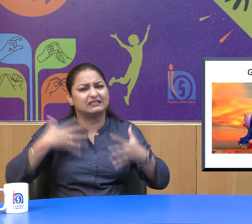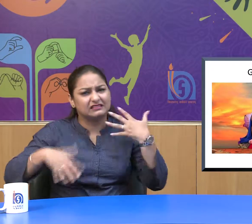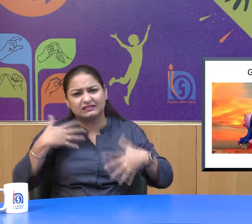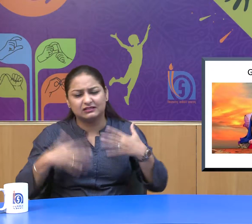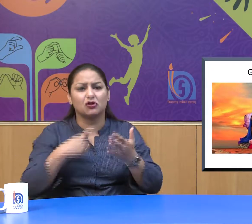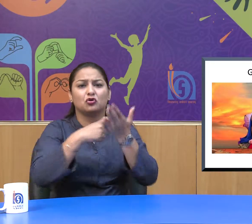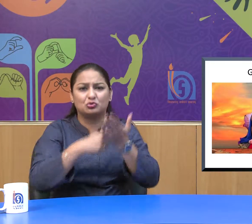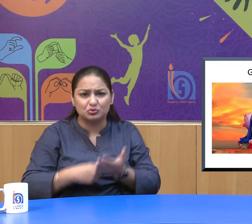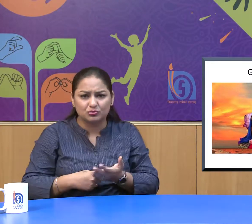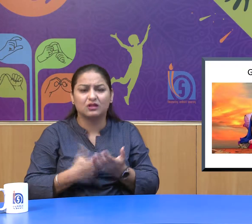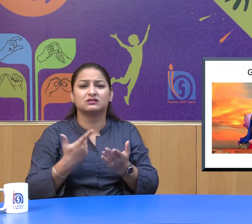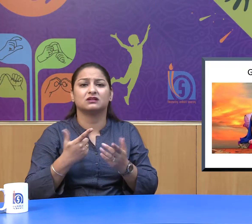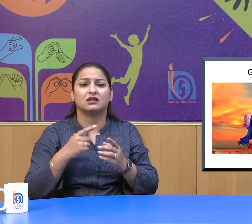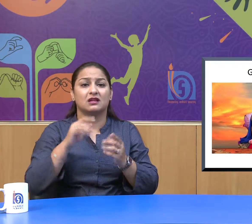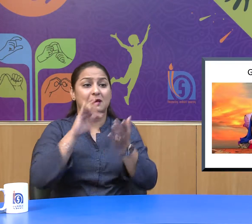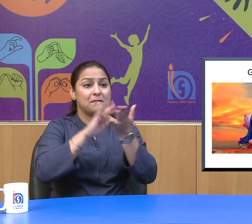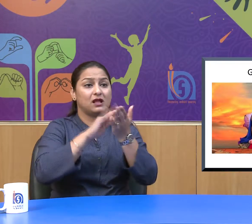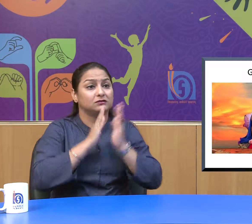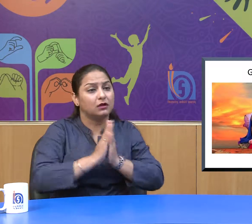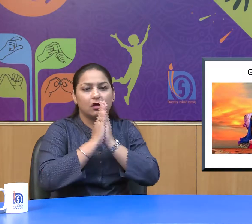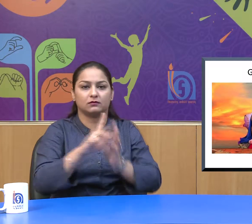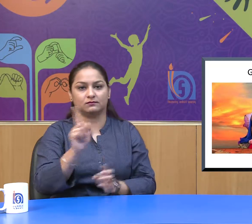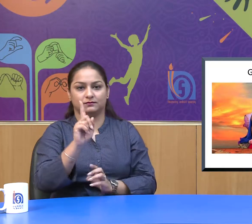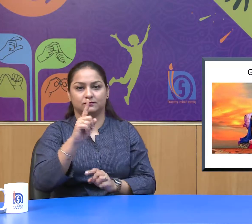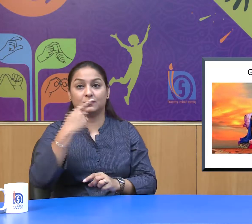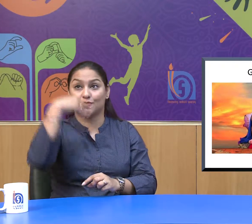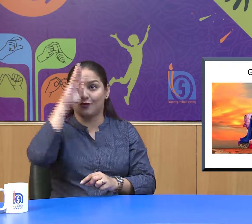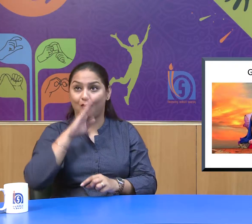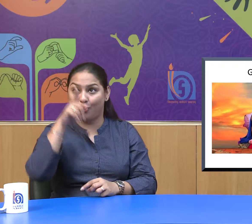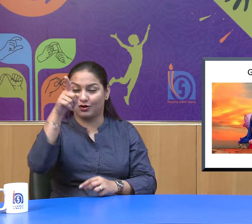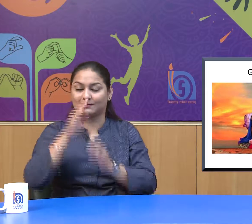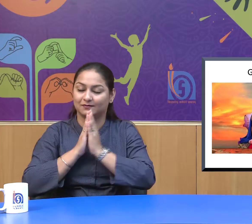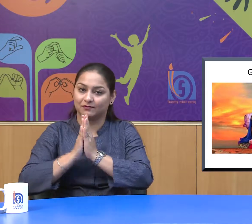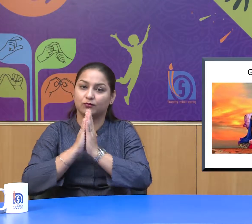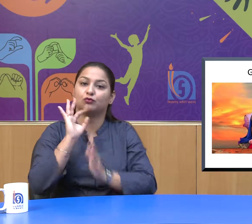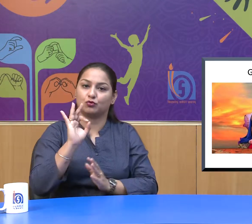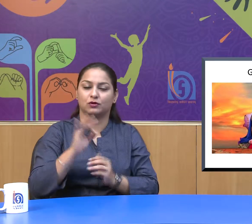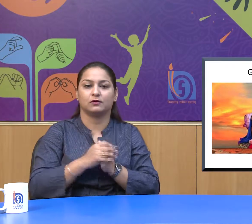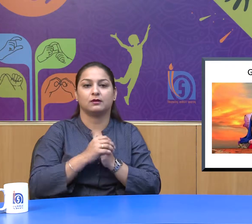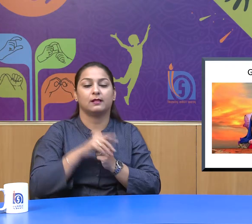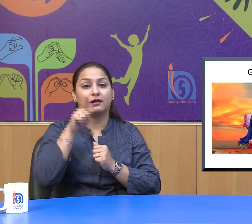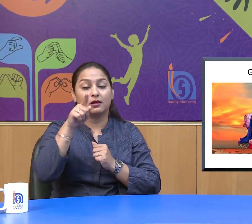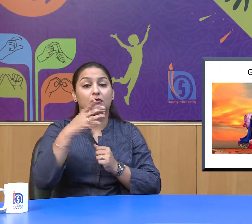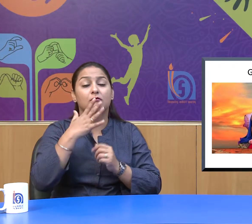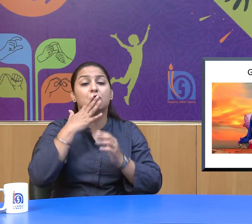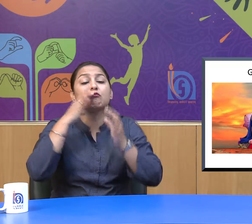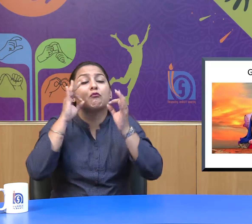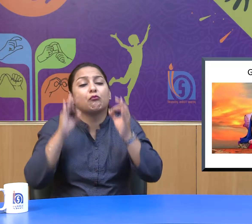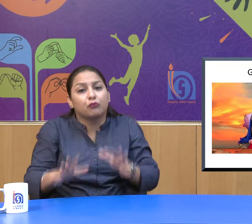rituals as a way to achieving God. He demanded purity of character and